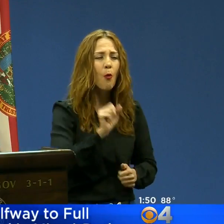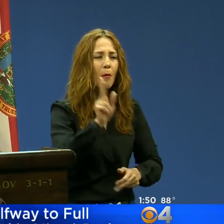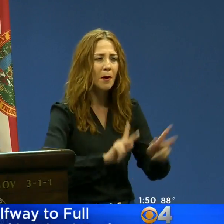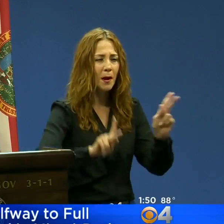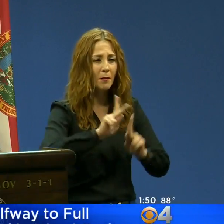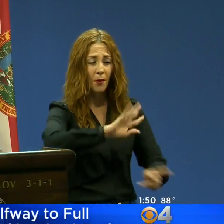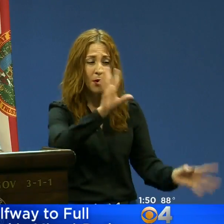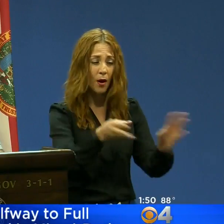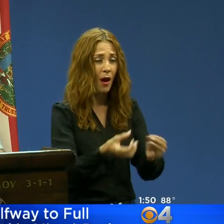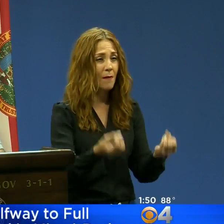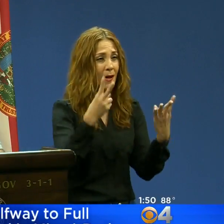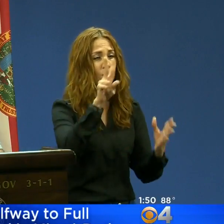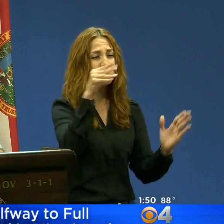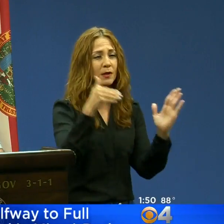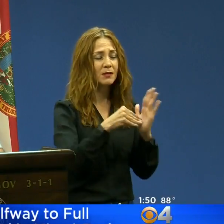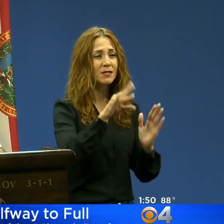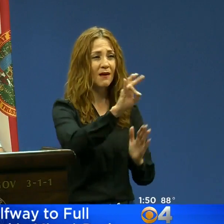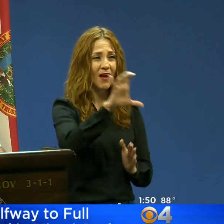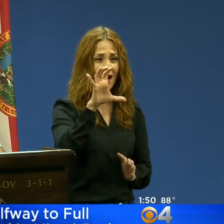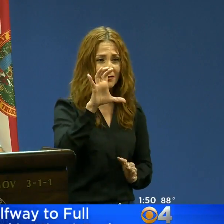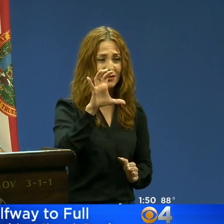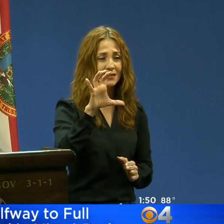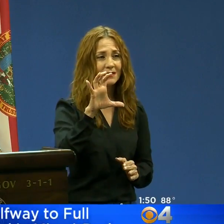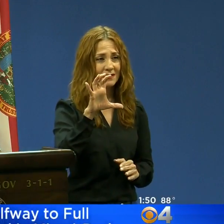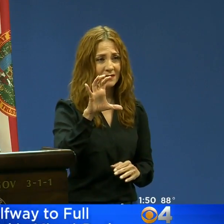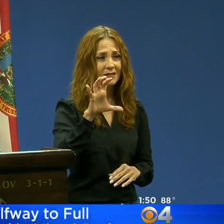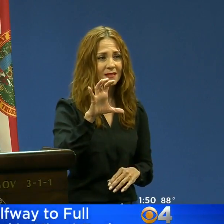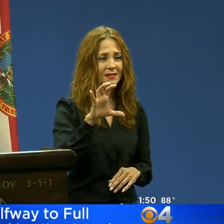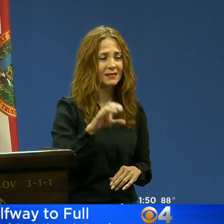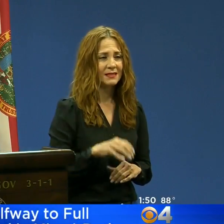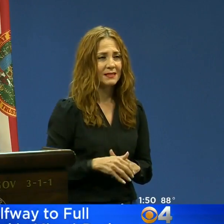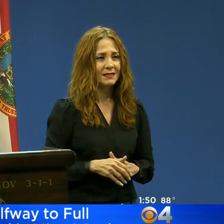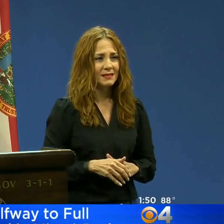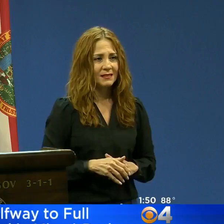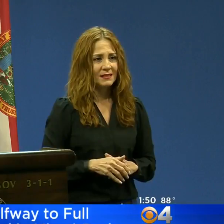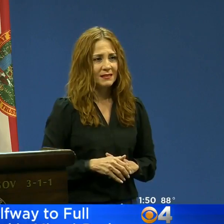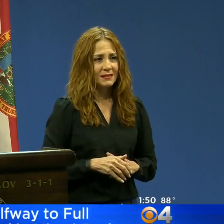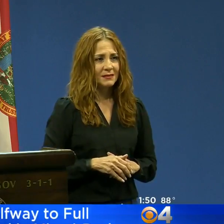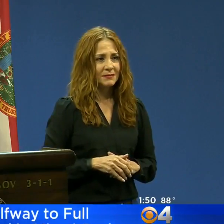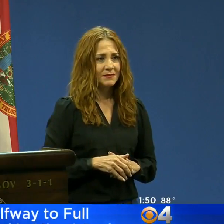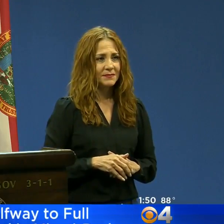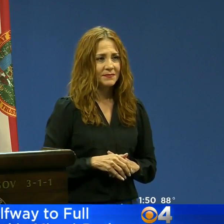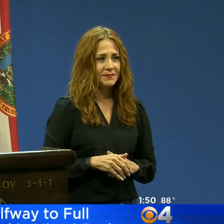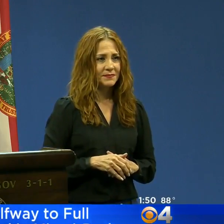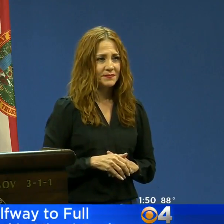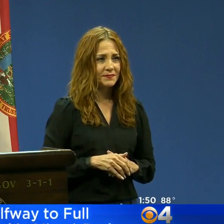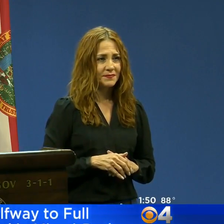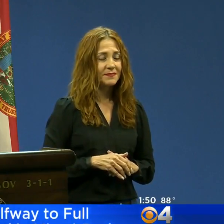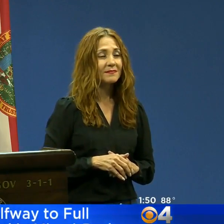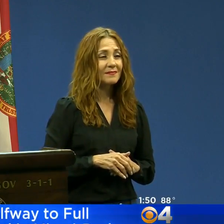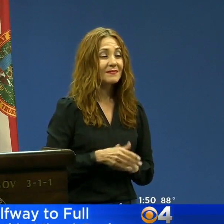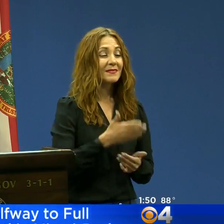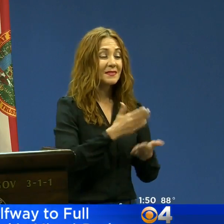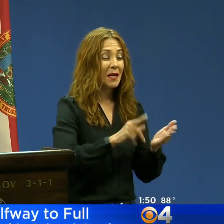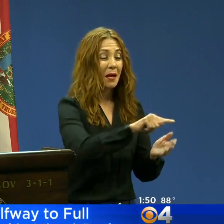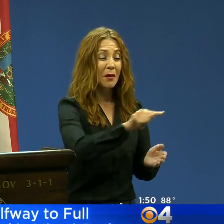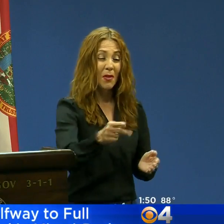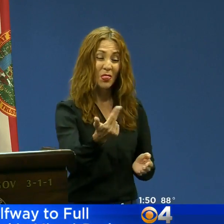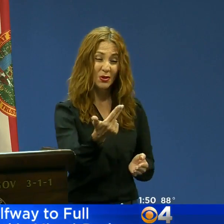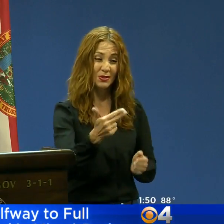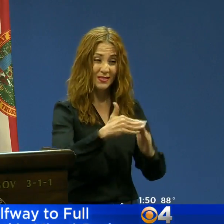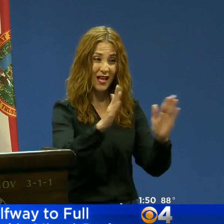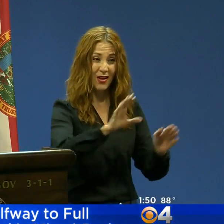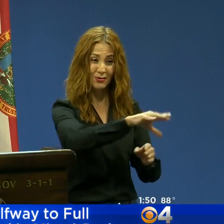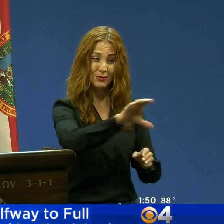at 13 of these senior public housing sites that are unable to resume meal service. We operate one assisted living facility